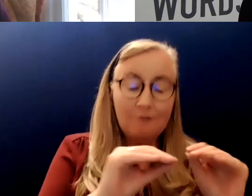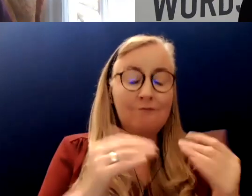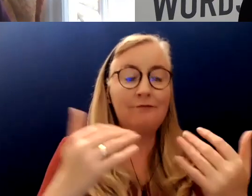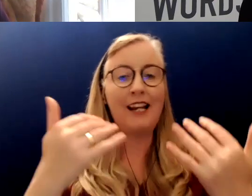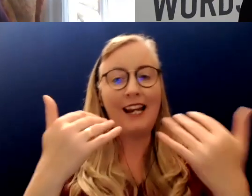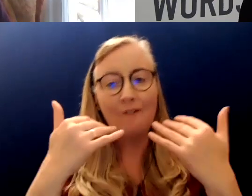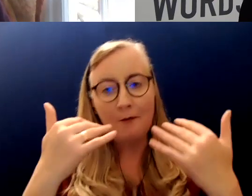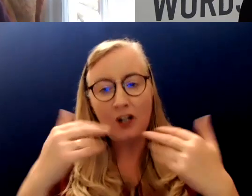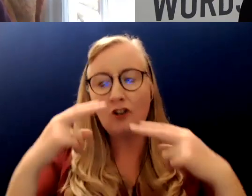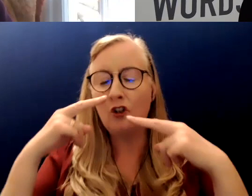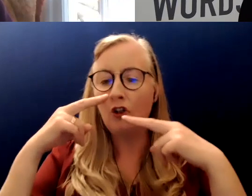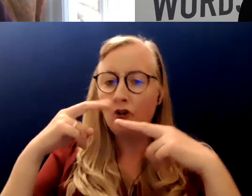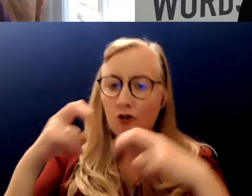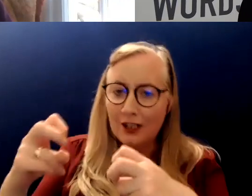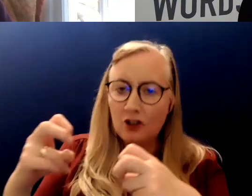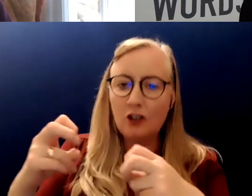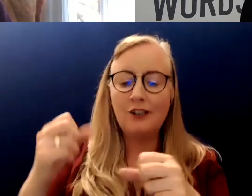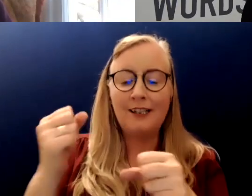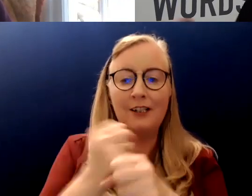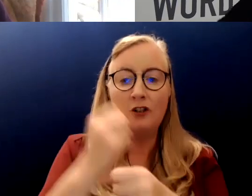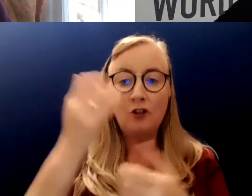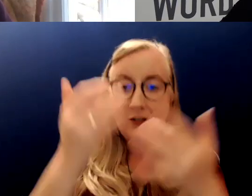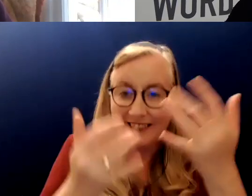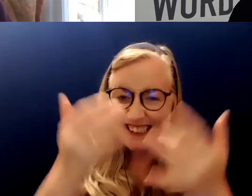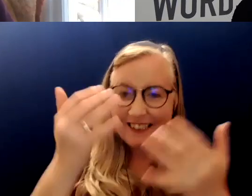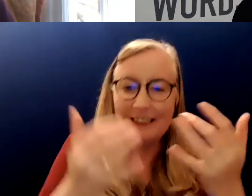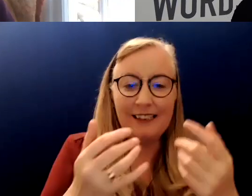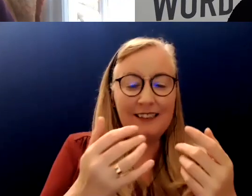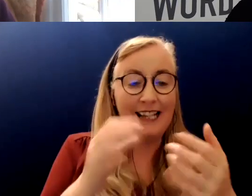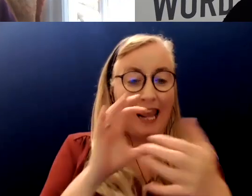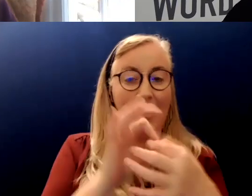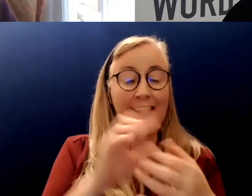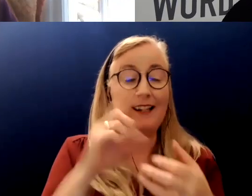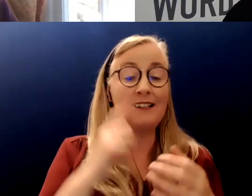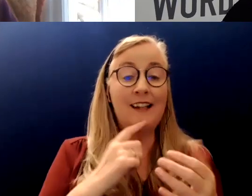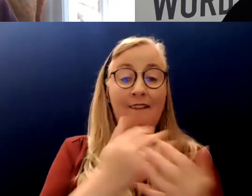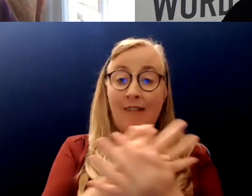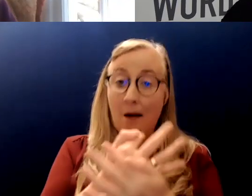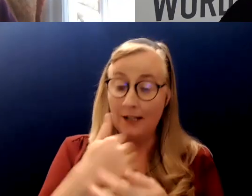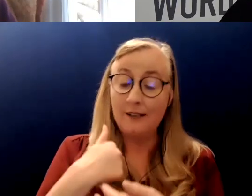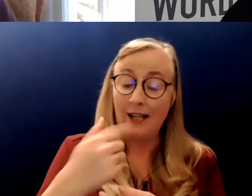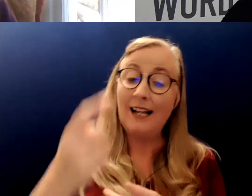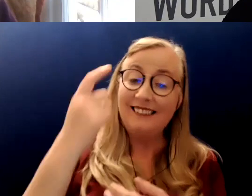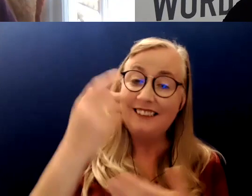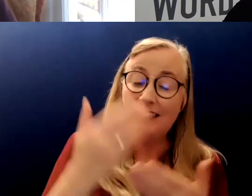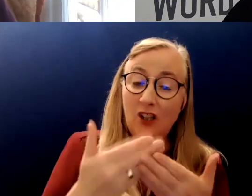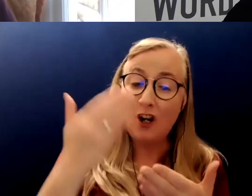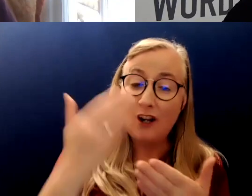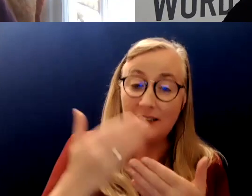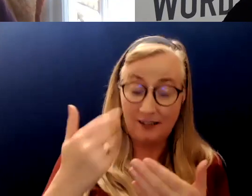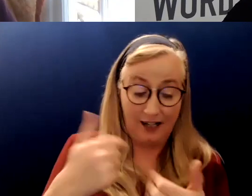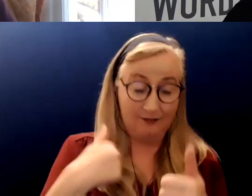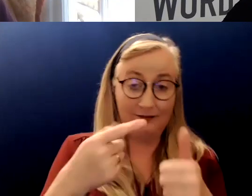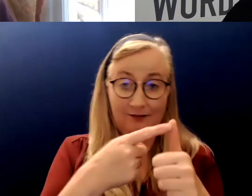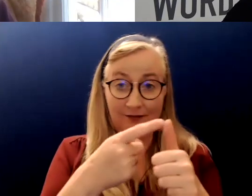research and statistics about deaf families. And I learned that, well, my